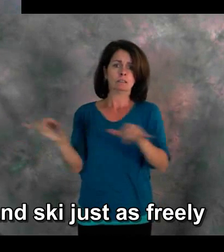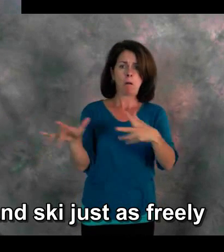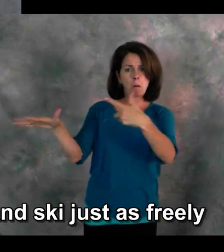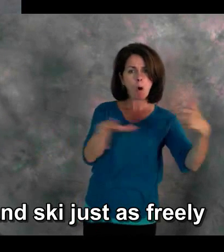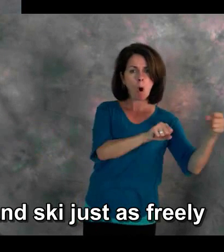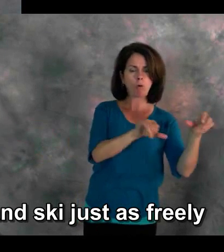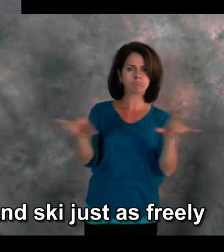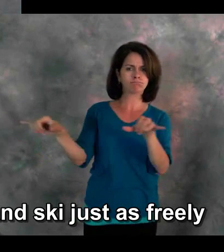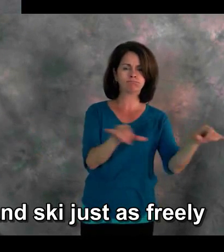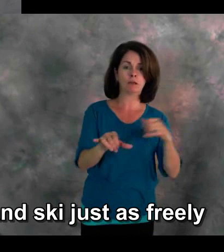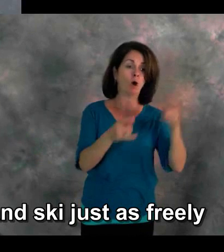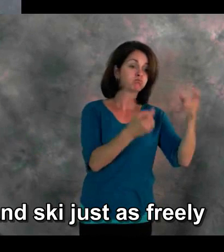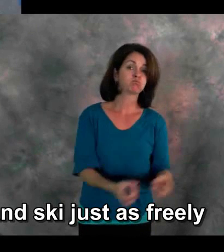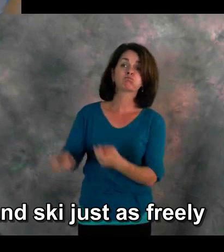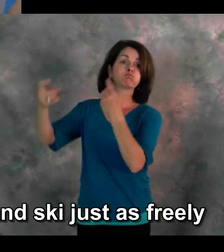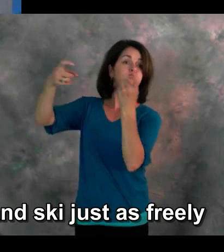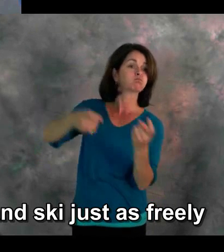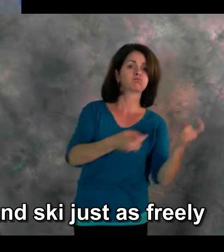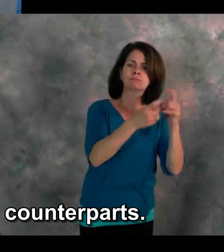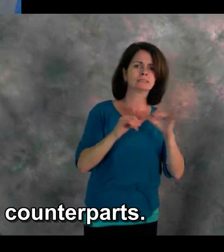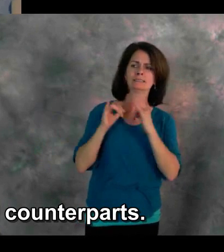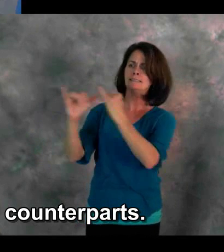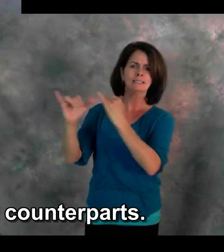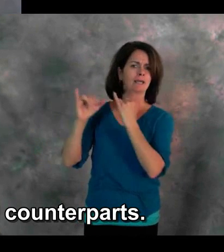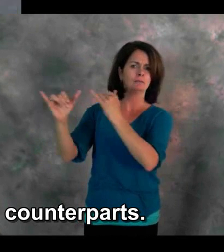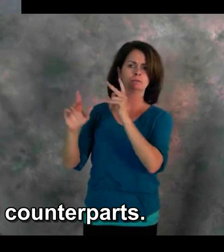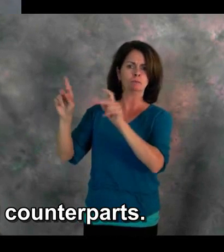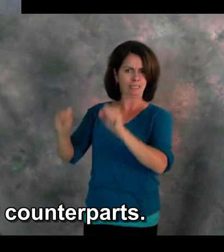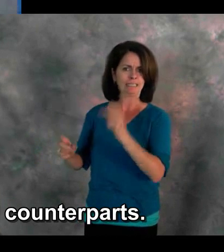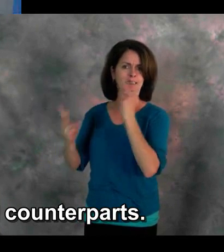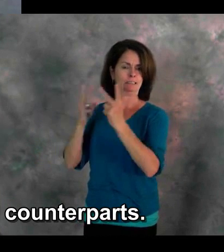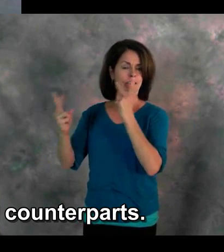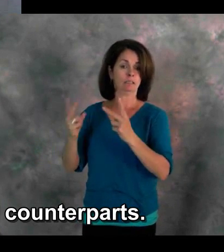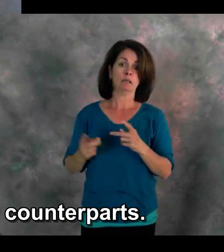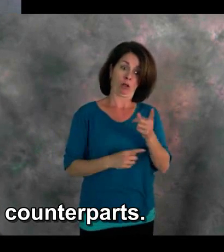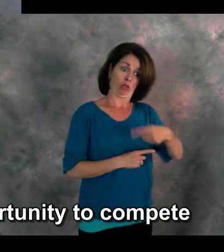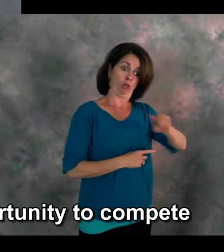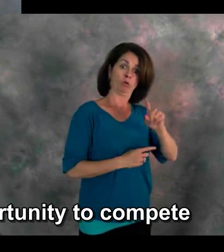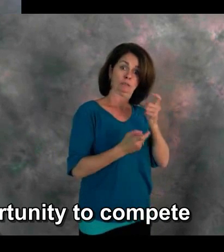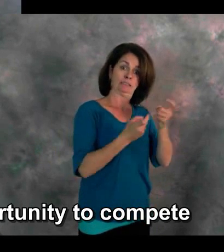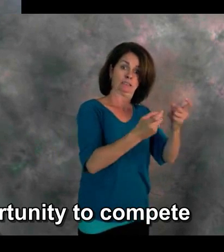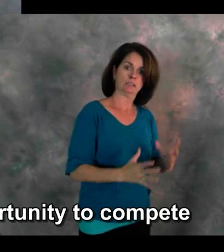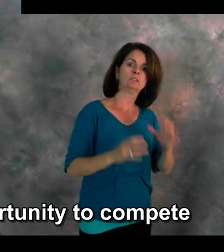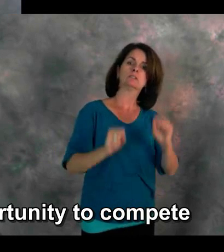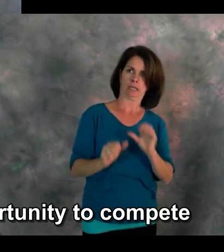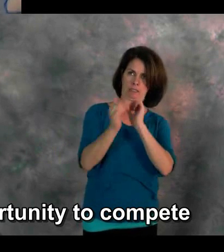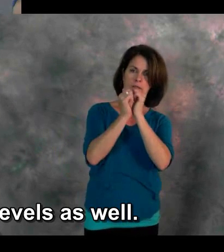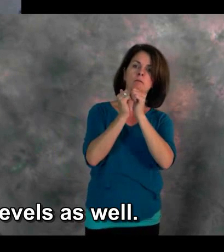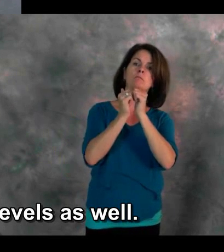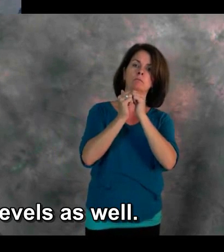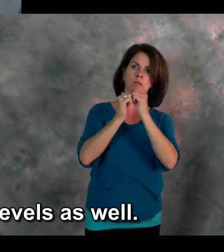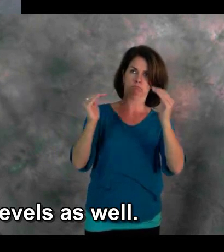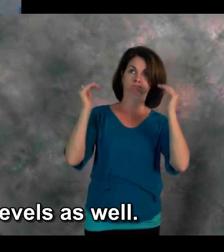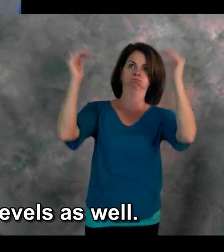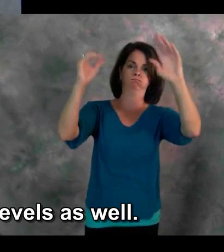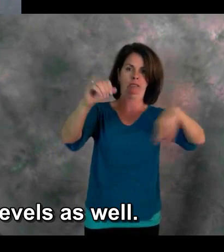and ski just as freely as their sighted counterparts, and they have the opportunity to compete at the